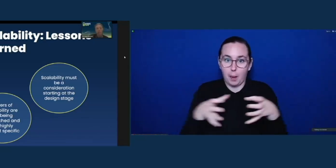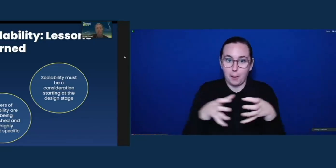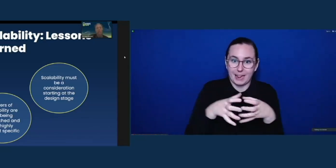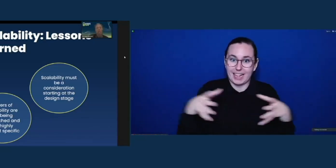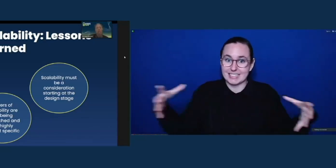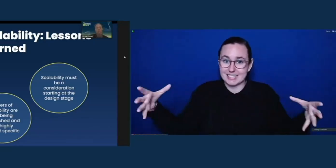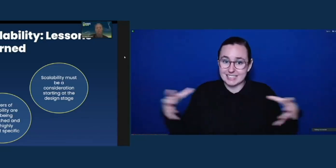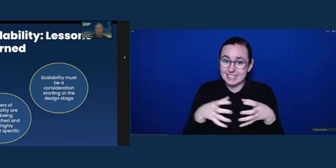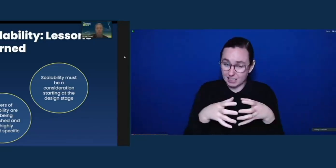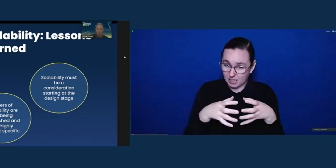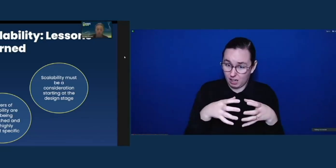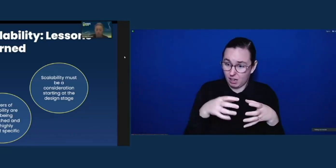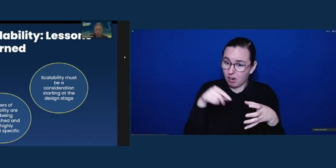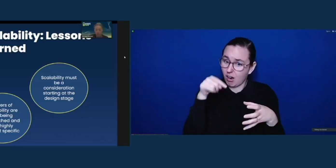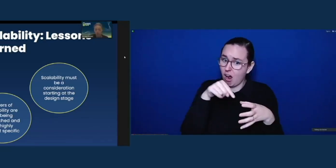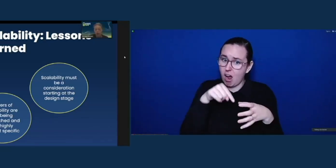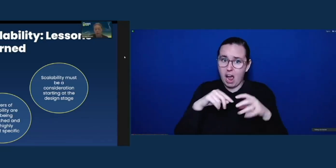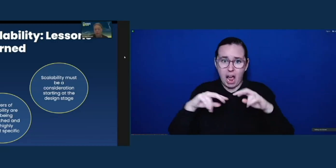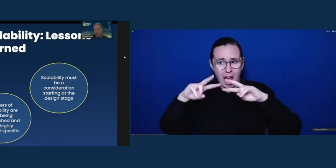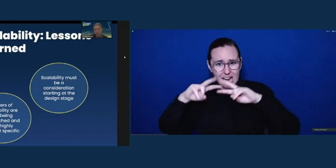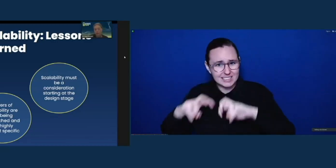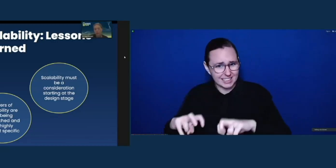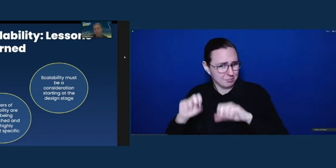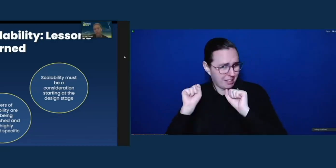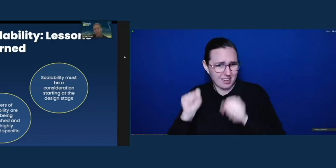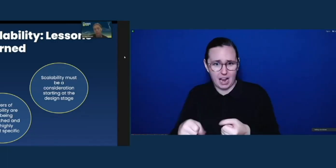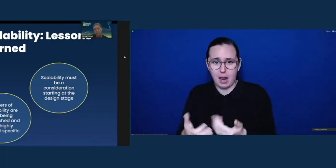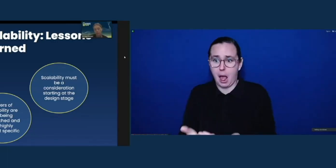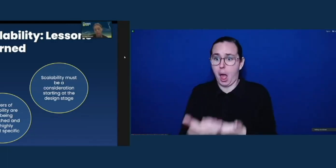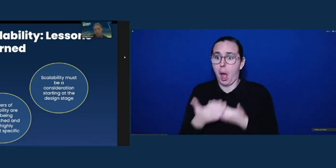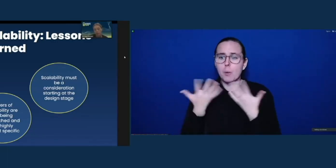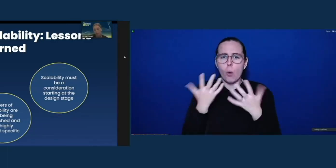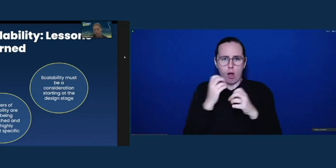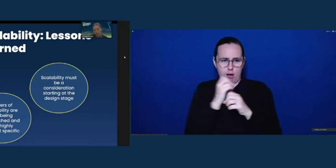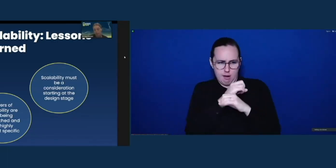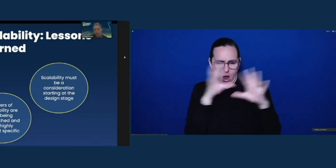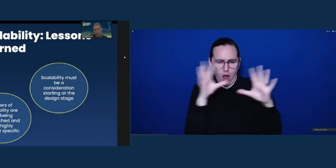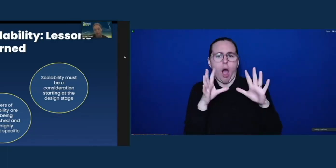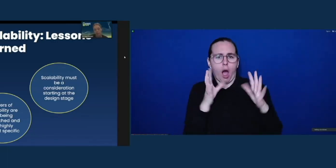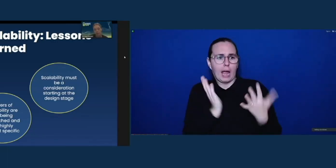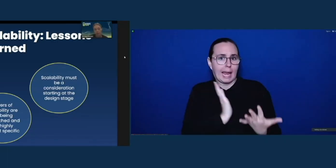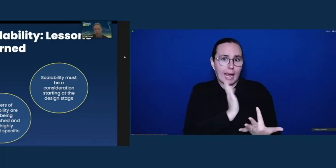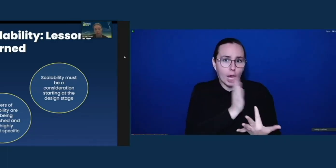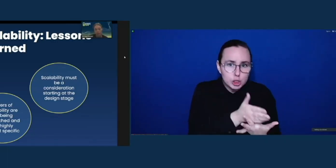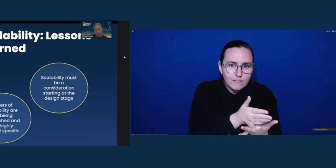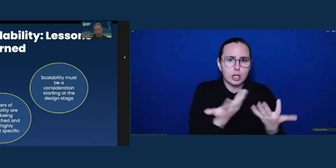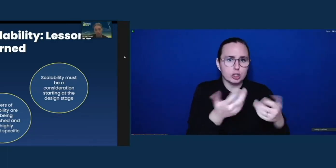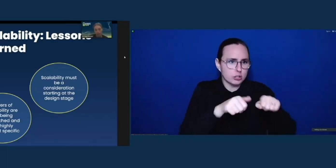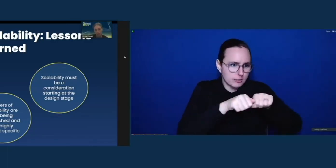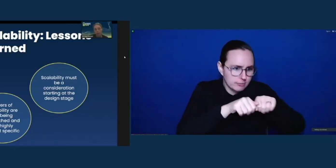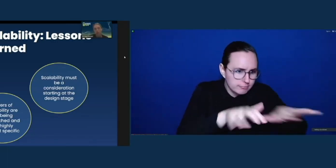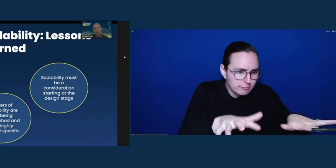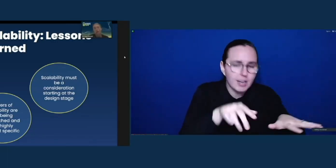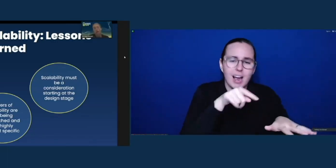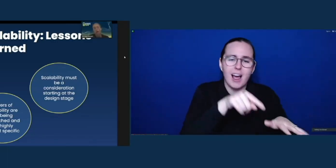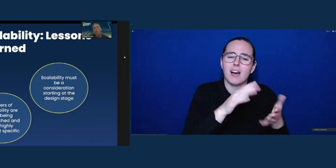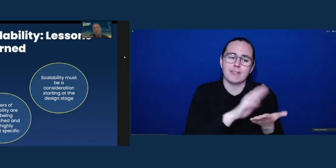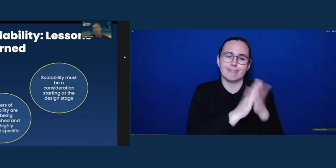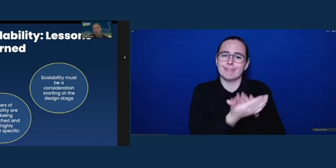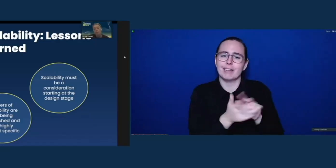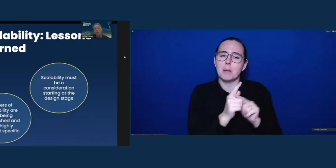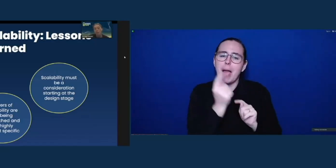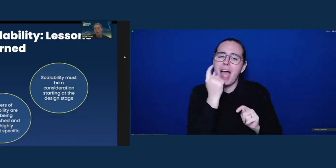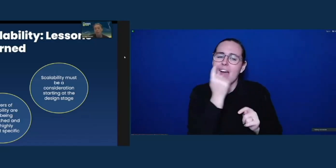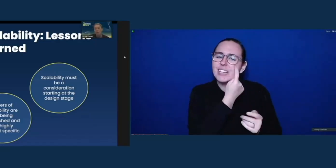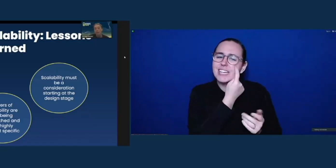focus an intervention's implementation on the type of evidence needed to be able to prove or understand what components are scalable. But